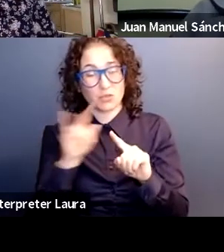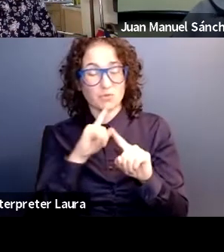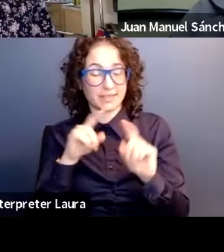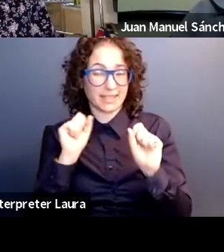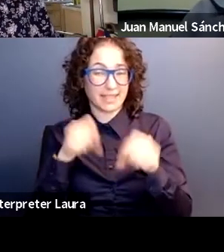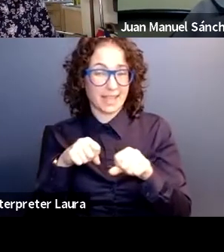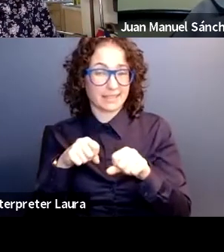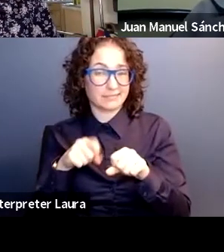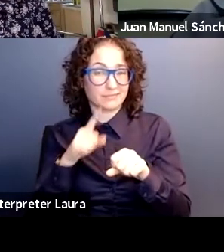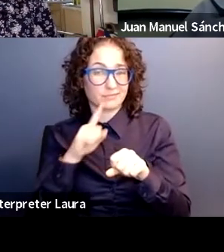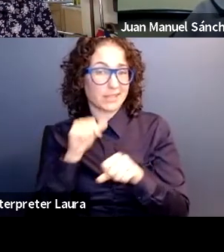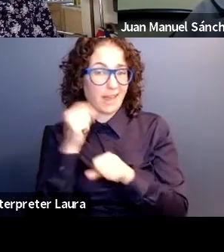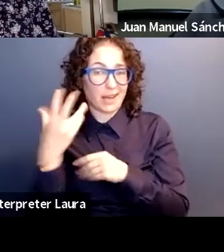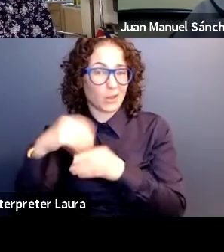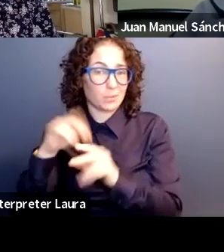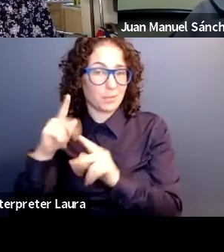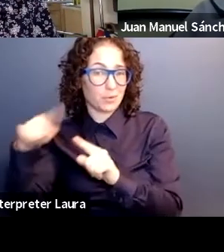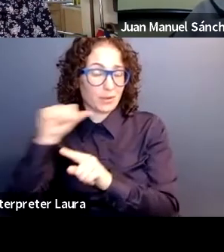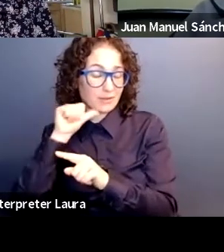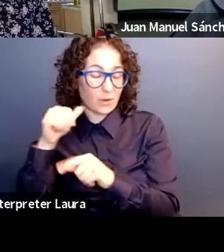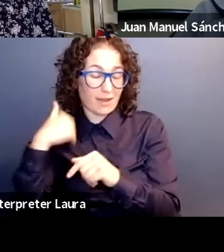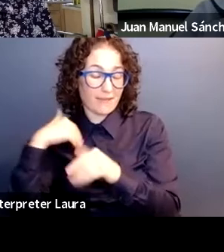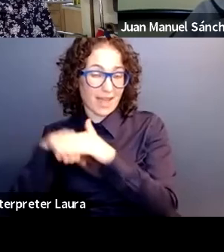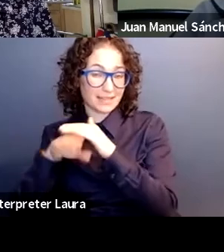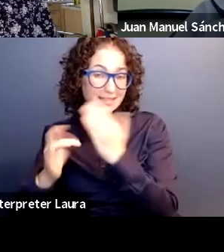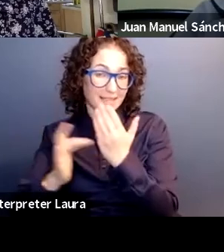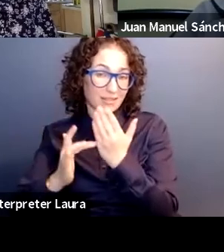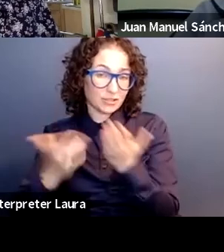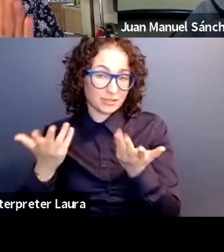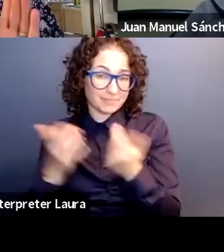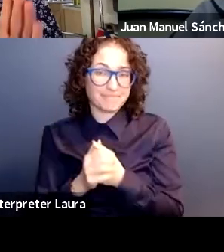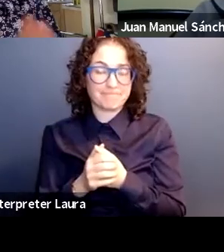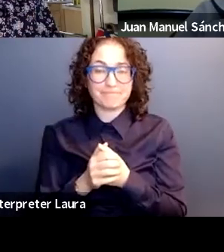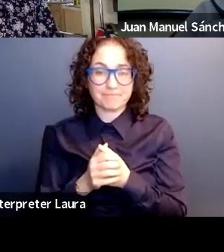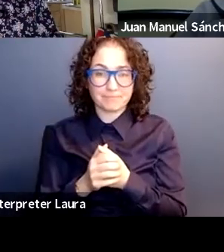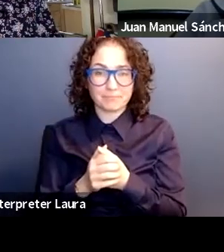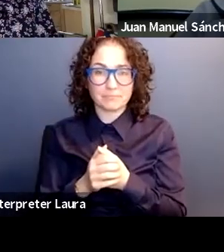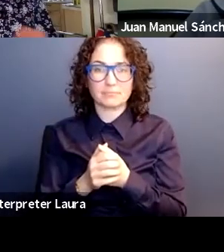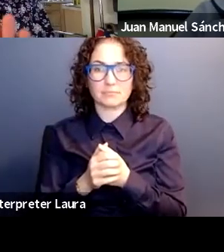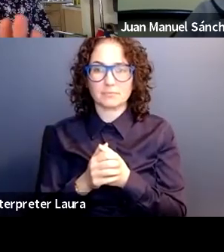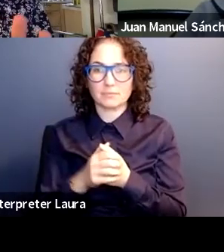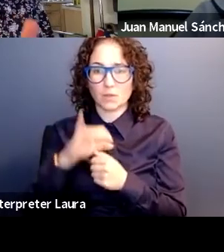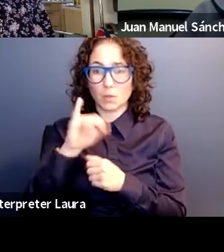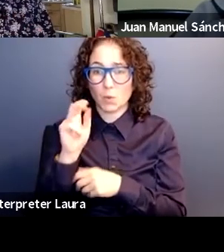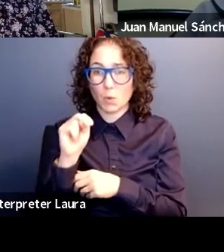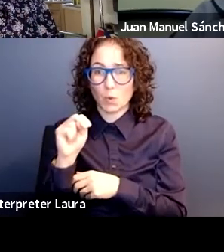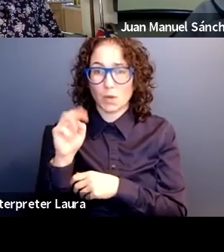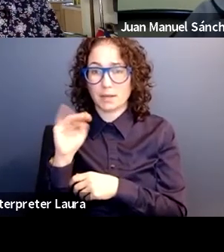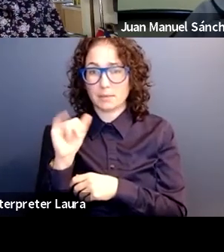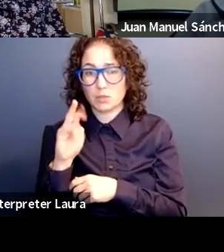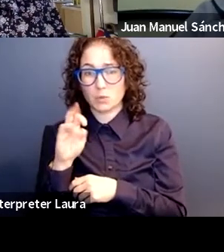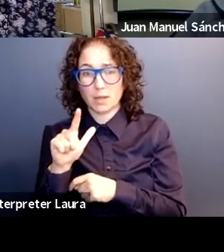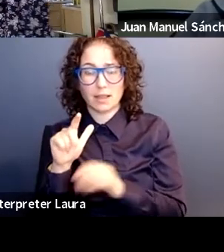to exclude those people who don't currently have access to that technology. Juan Manuel and Melanie, I don't